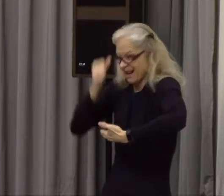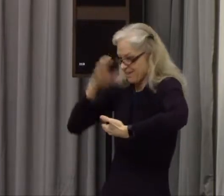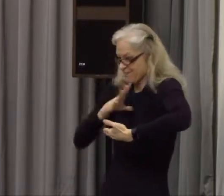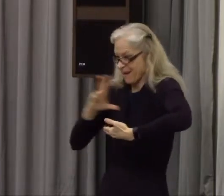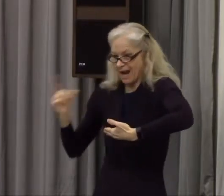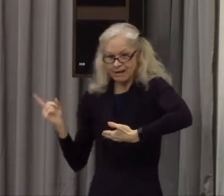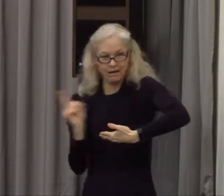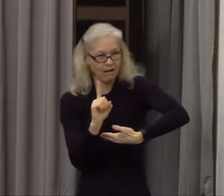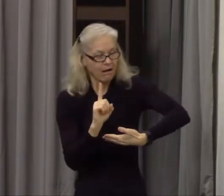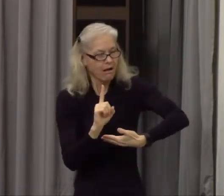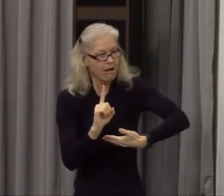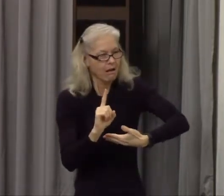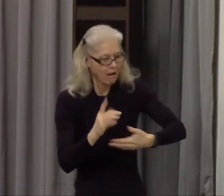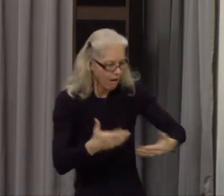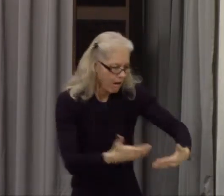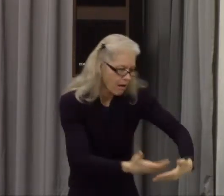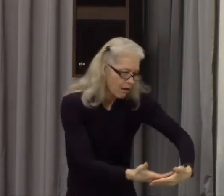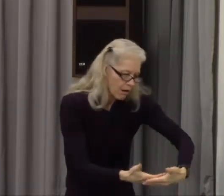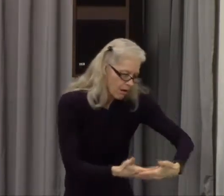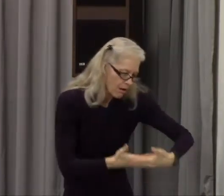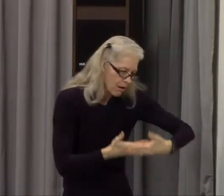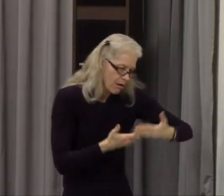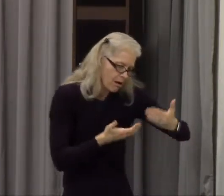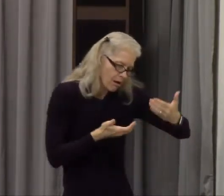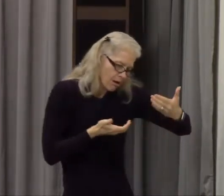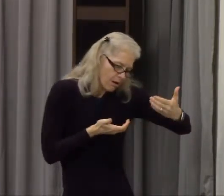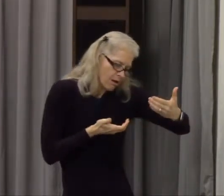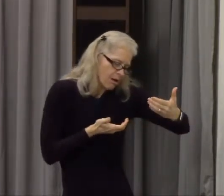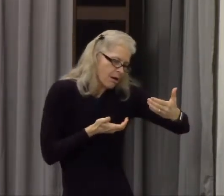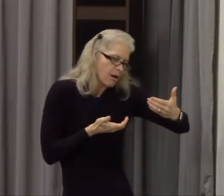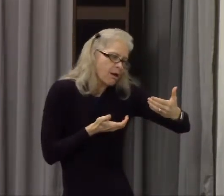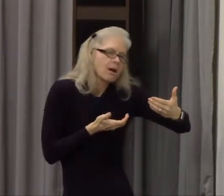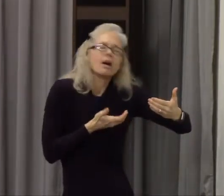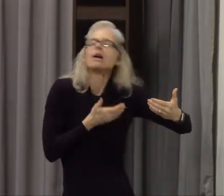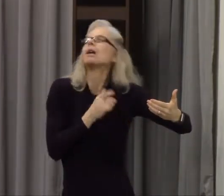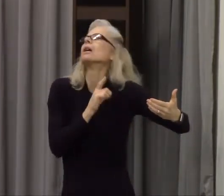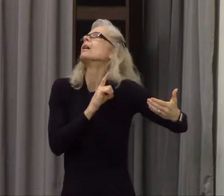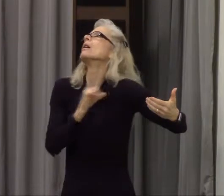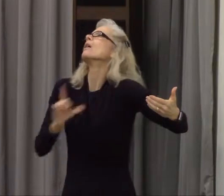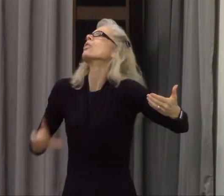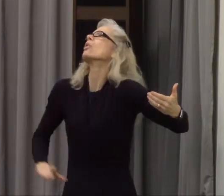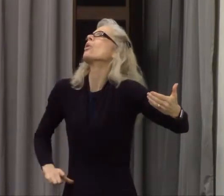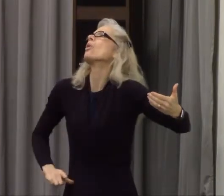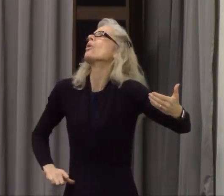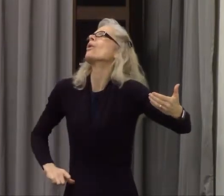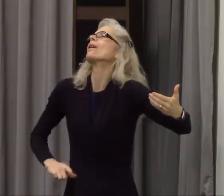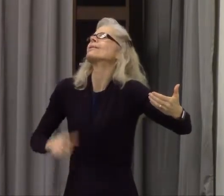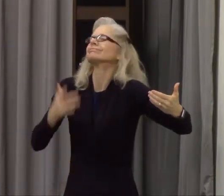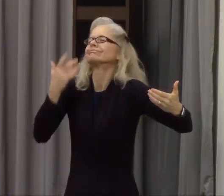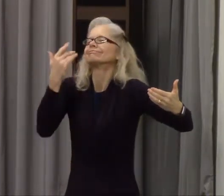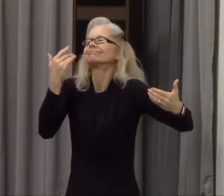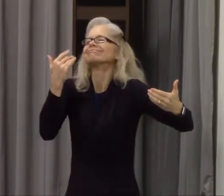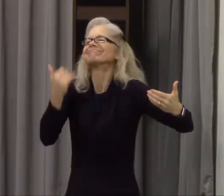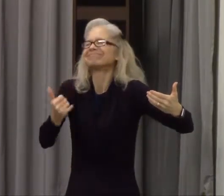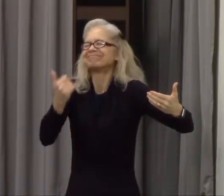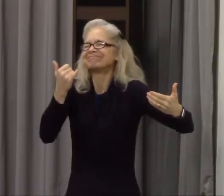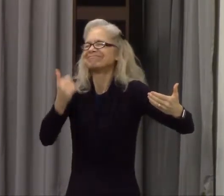God and said, Lord, now lettest thy servant depart in